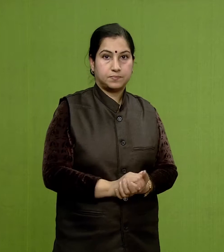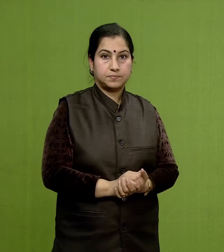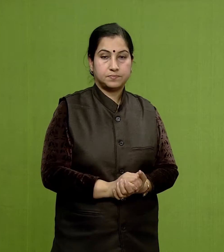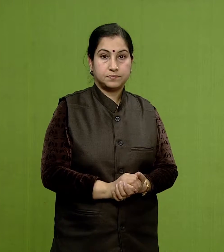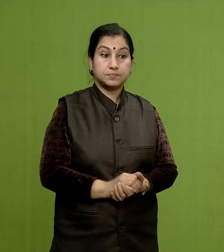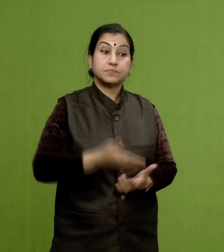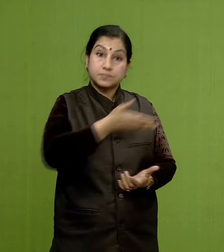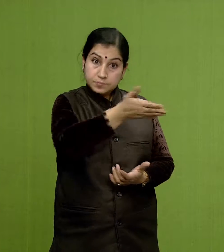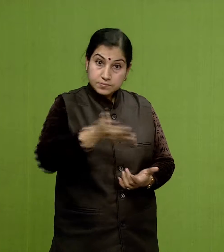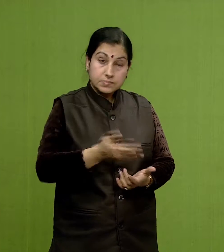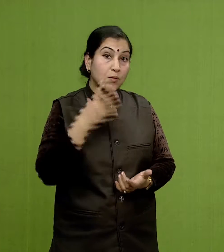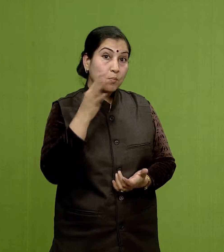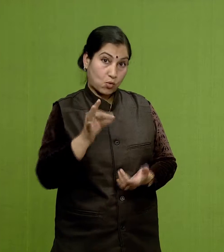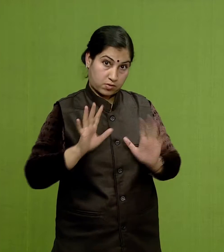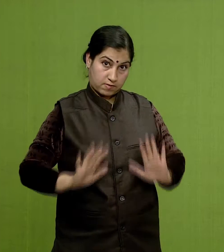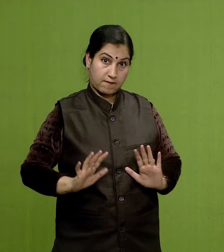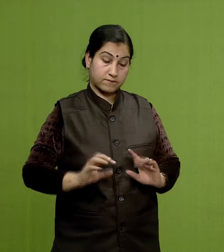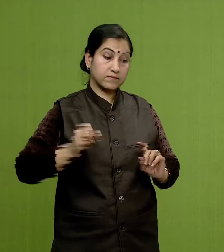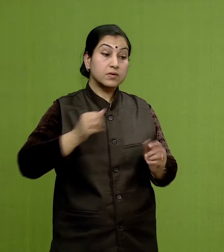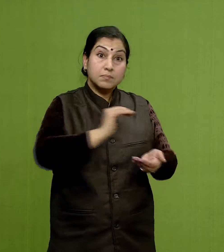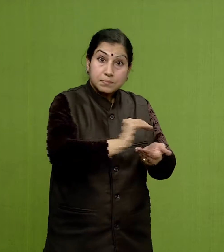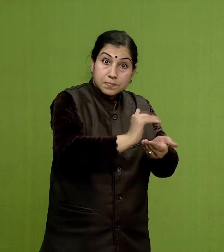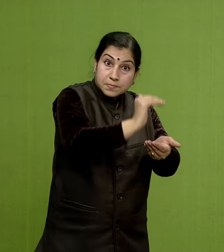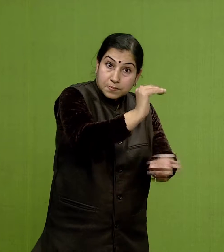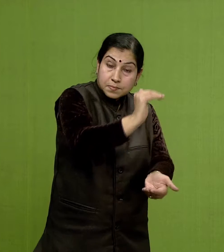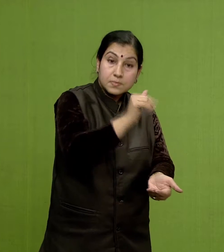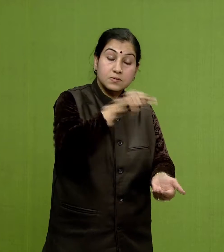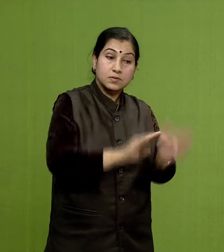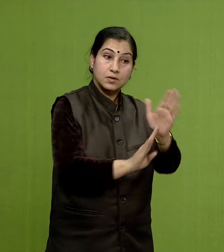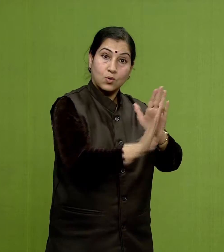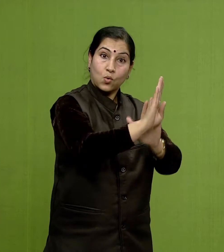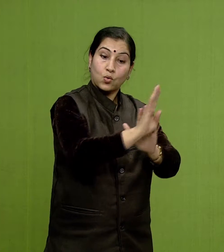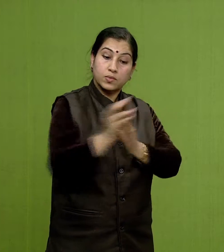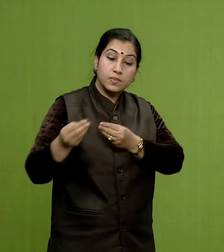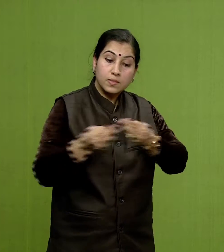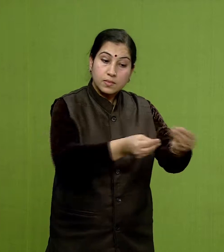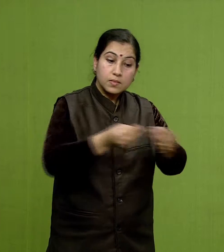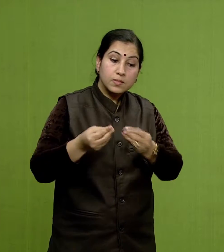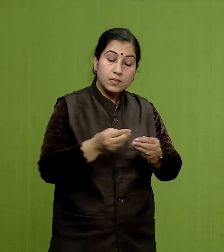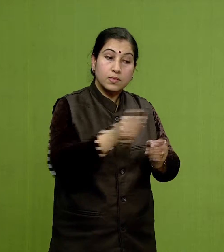These factors influence the development of an individual.